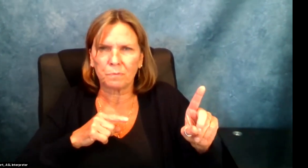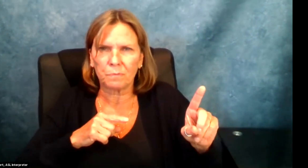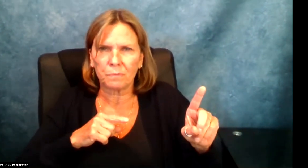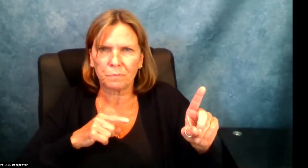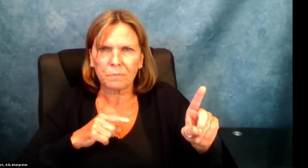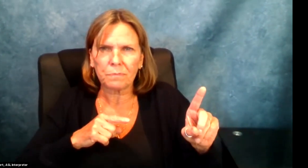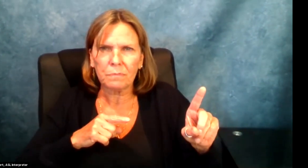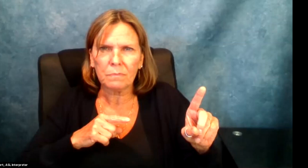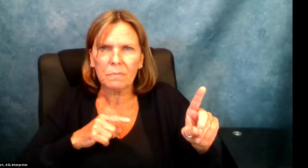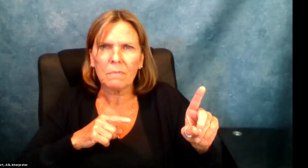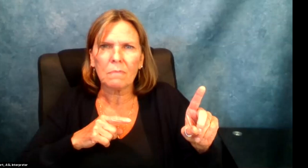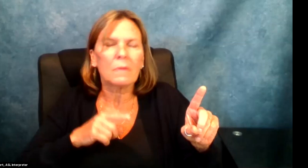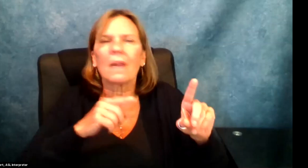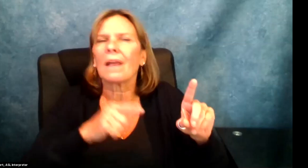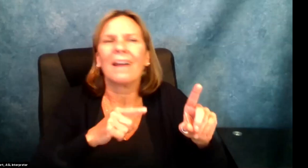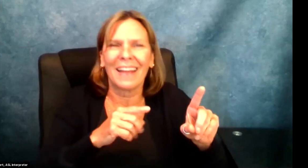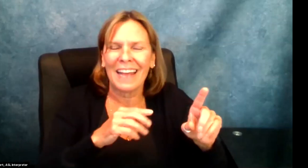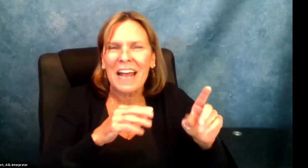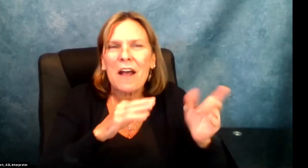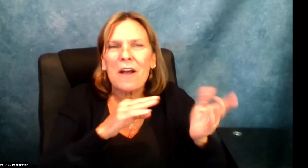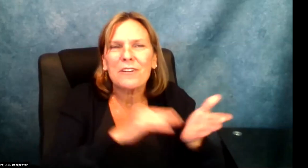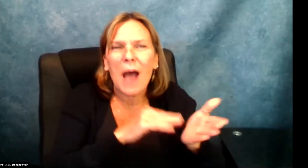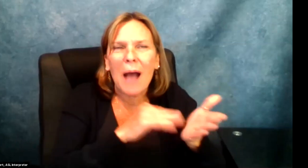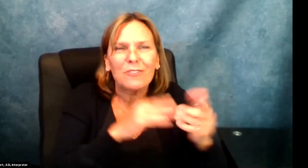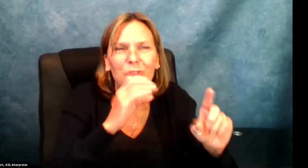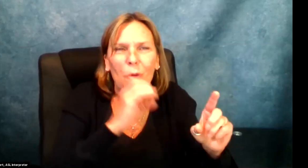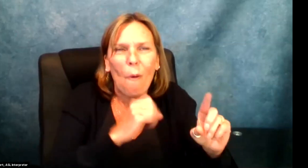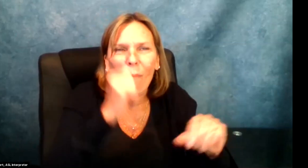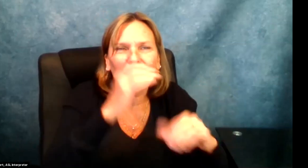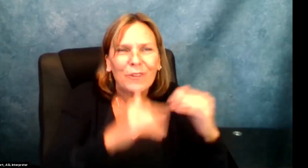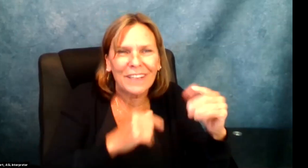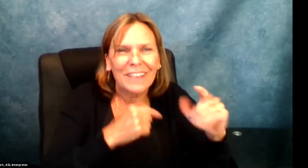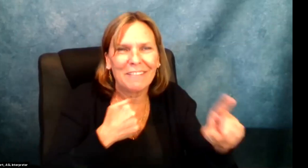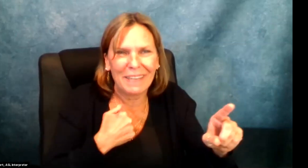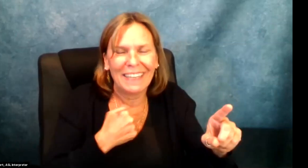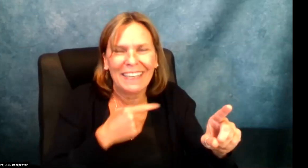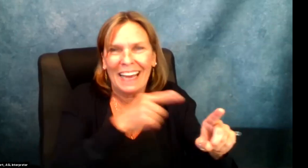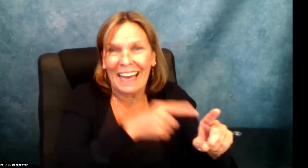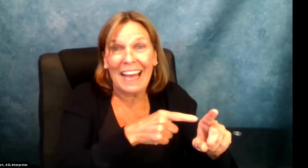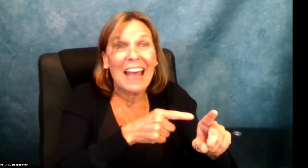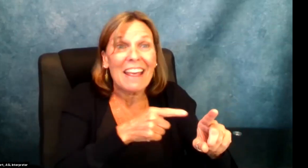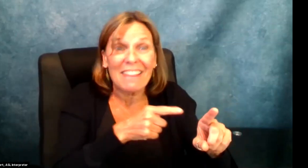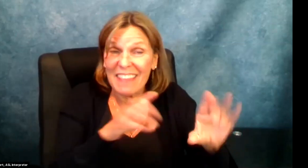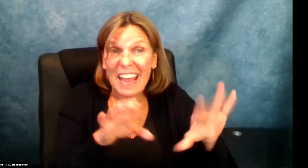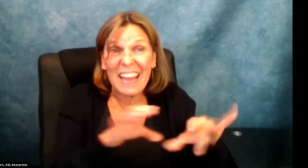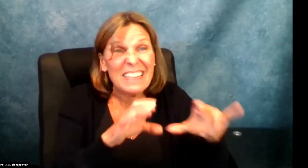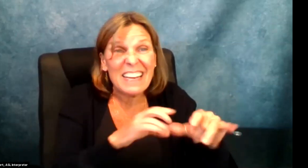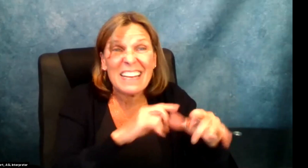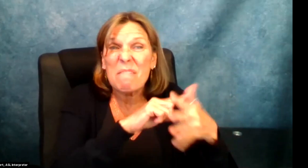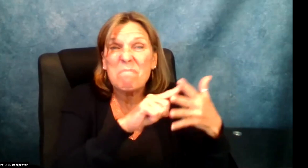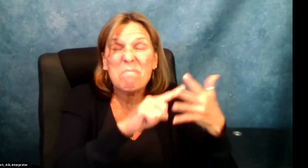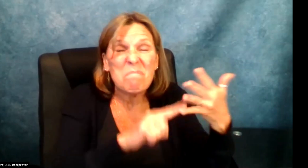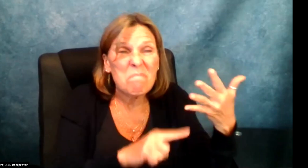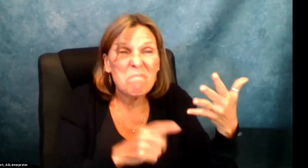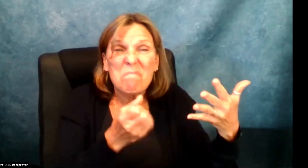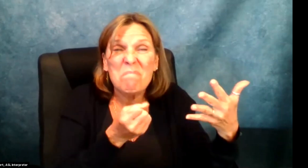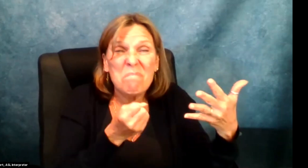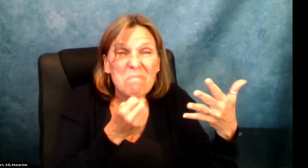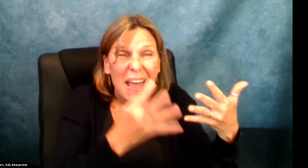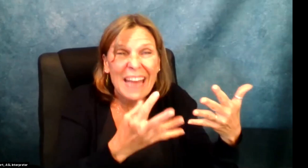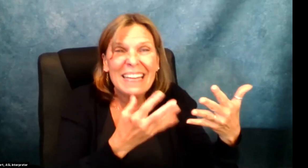lumbar punctures and blood cultures on 2 to 4 kids a night. In my training, I can count